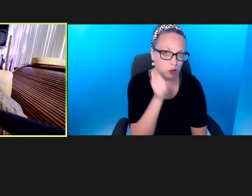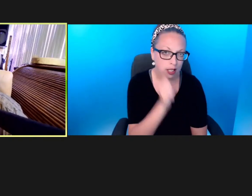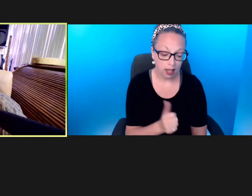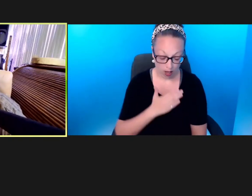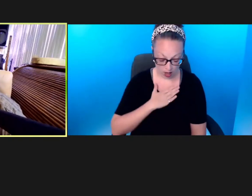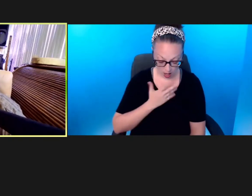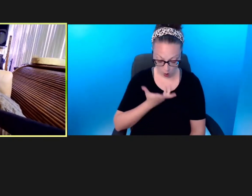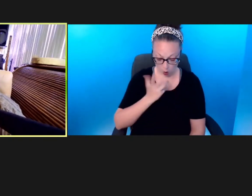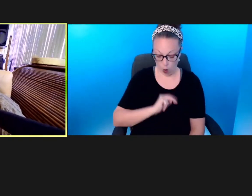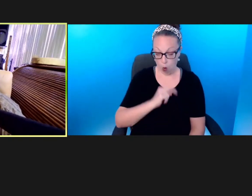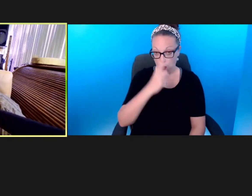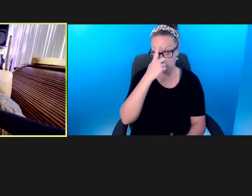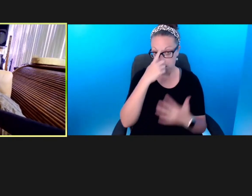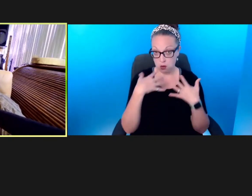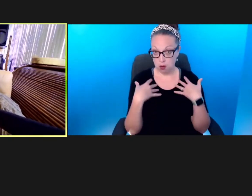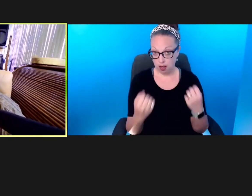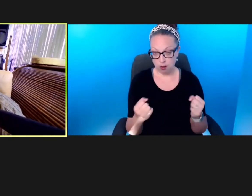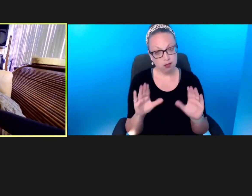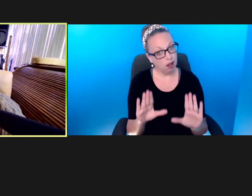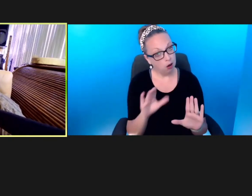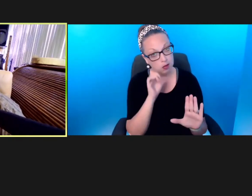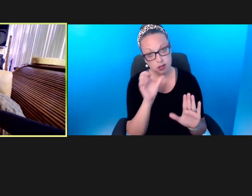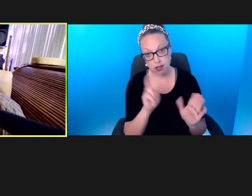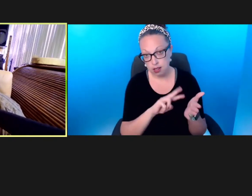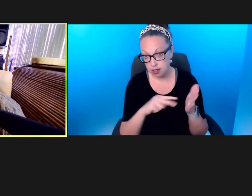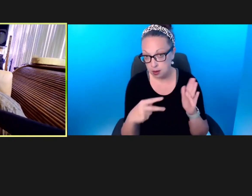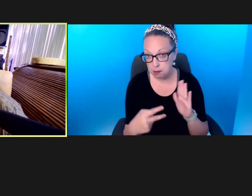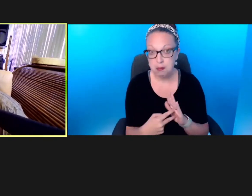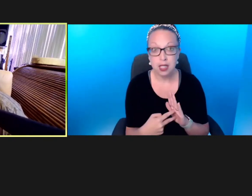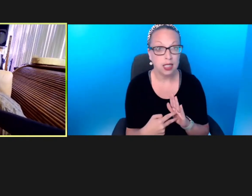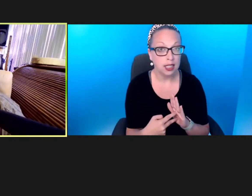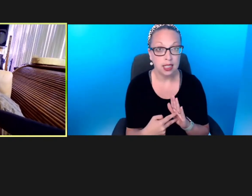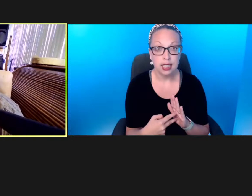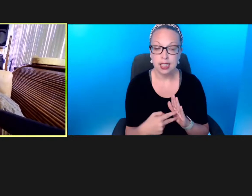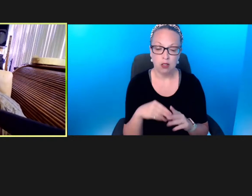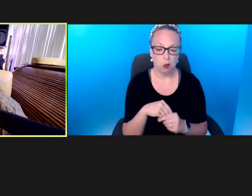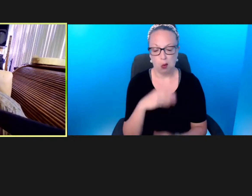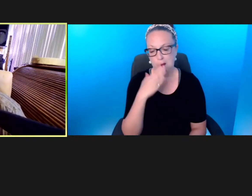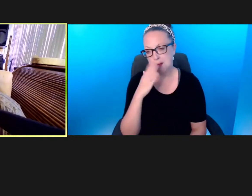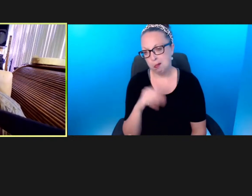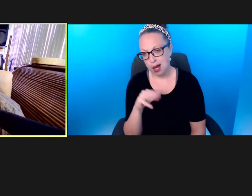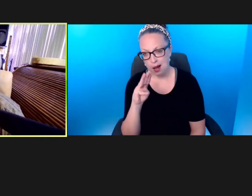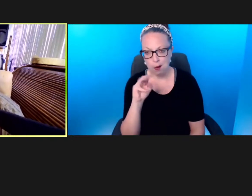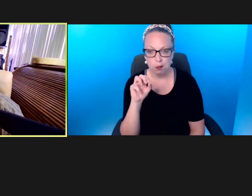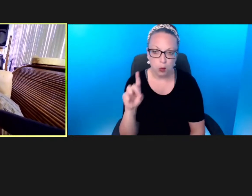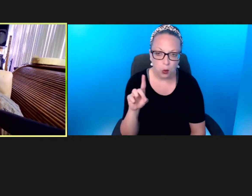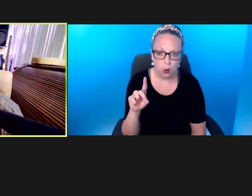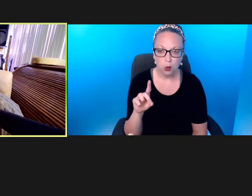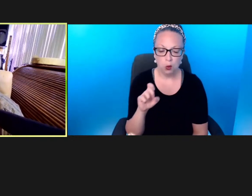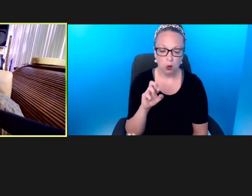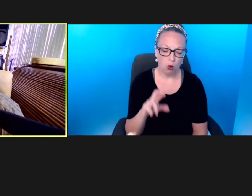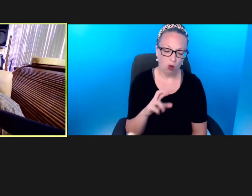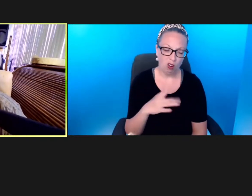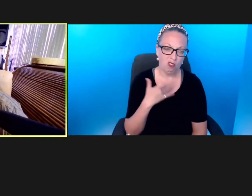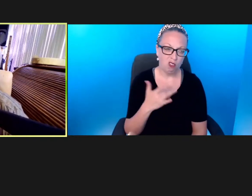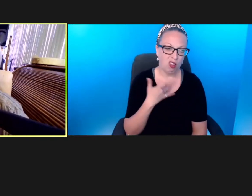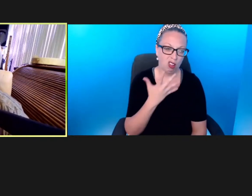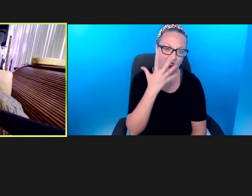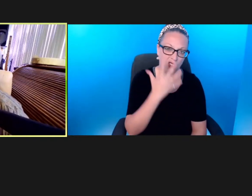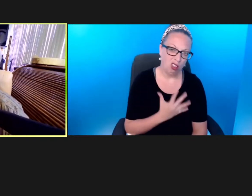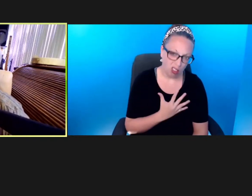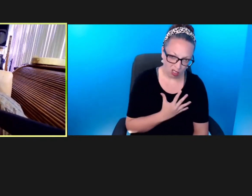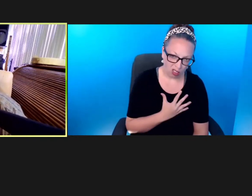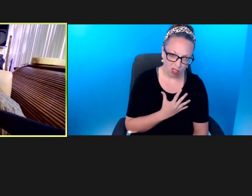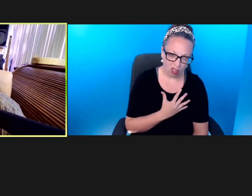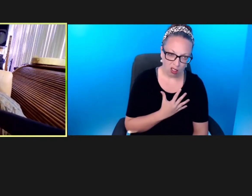health. It doesn't mean that we have, when we're in a bad mood or down in the dumps, that we